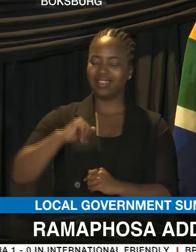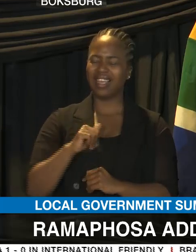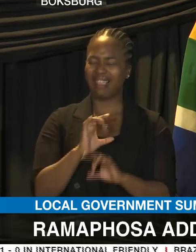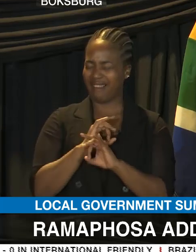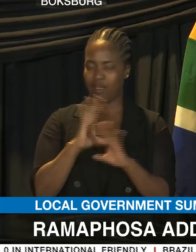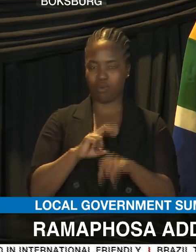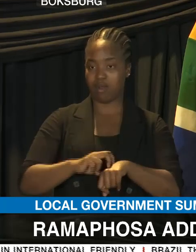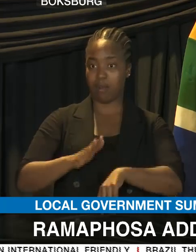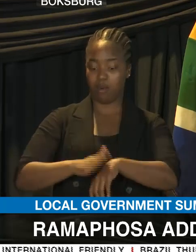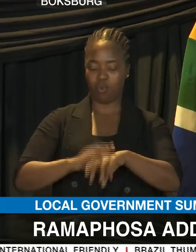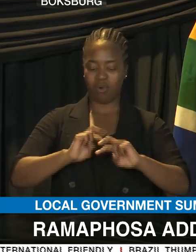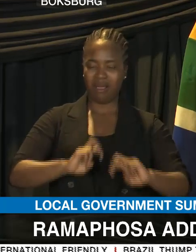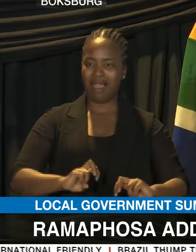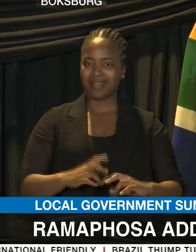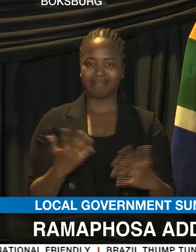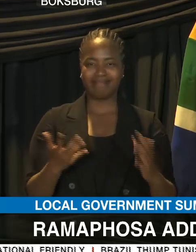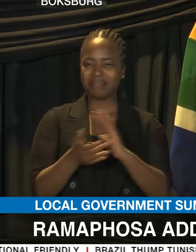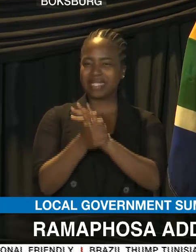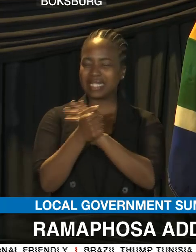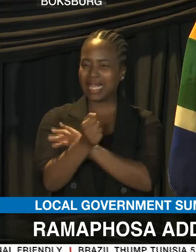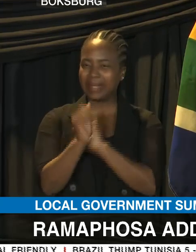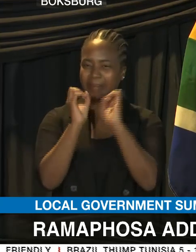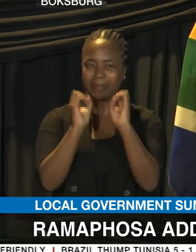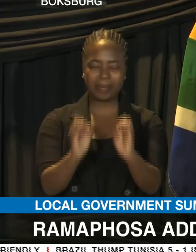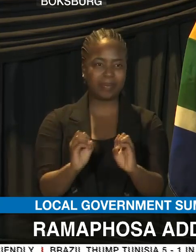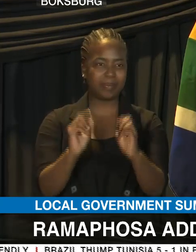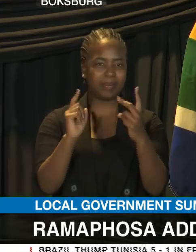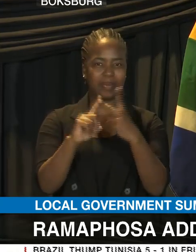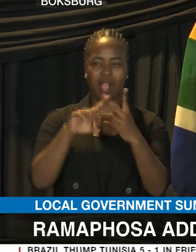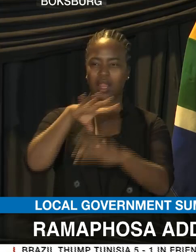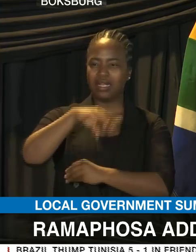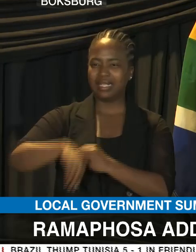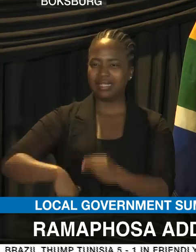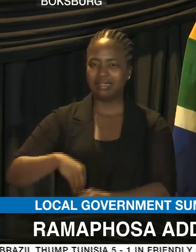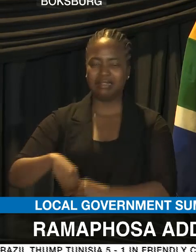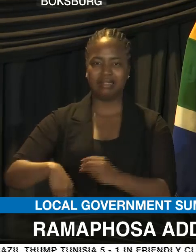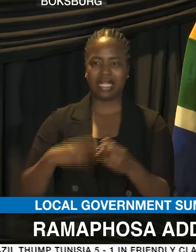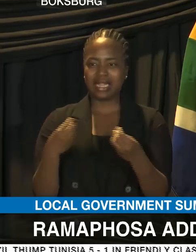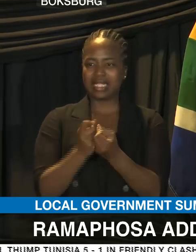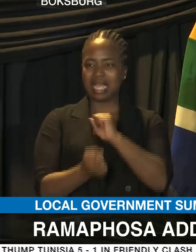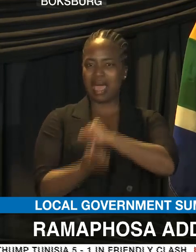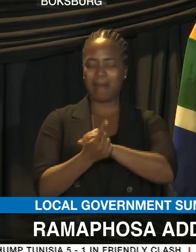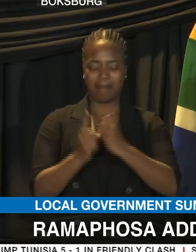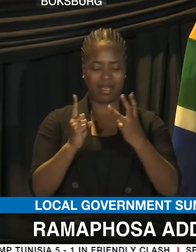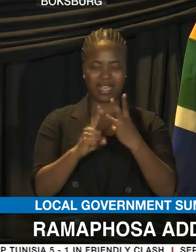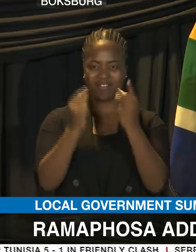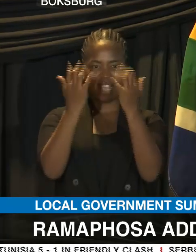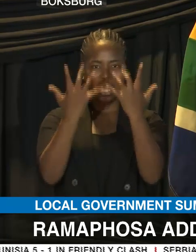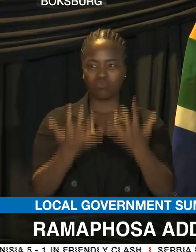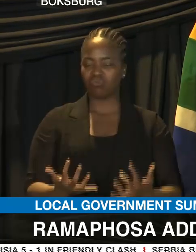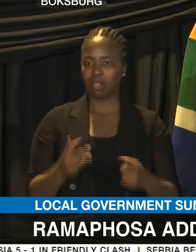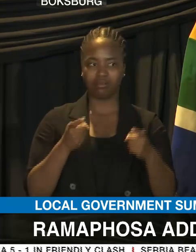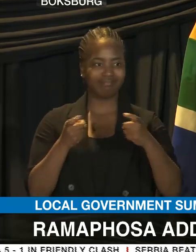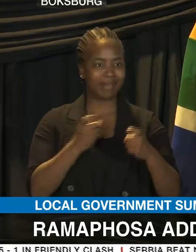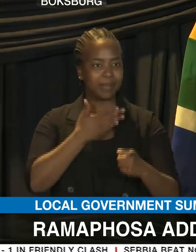the inefficiencies, they point to the maladministration, lack of financial